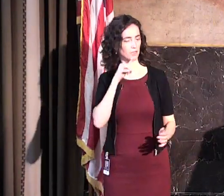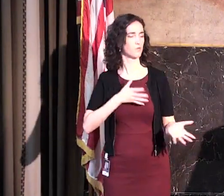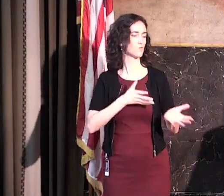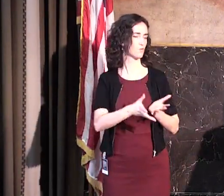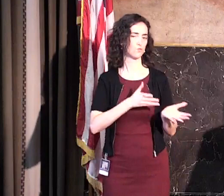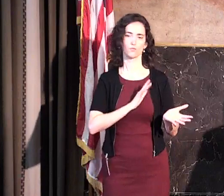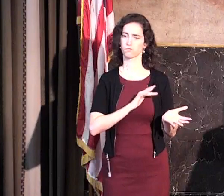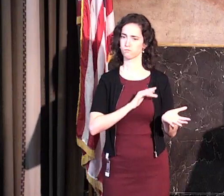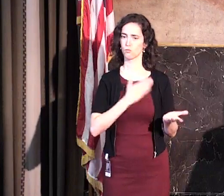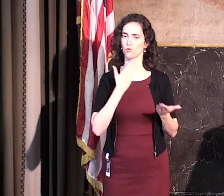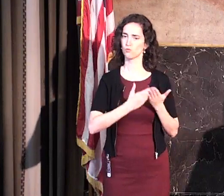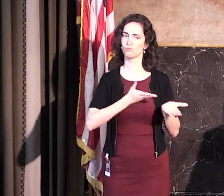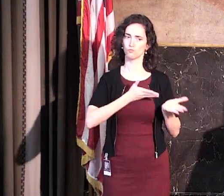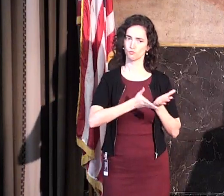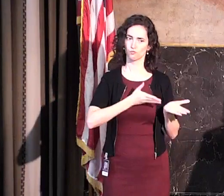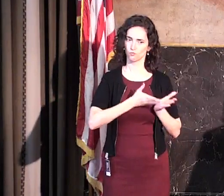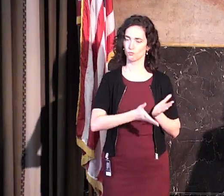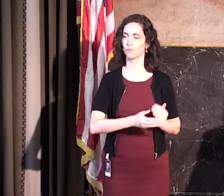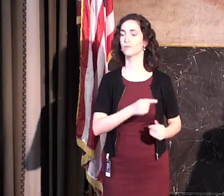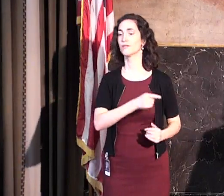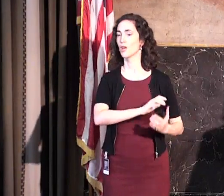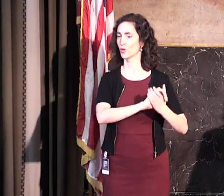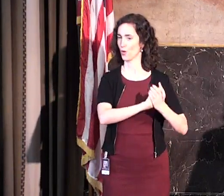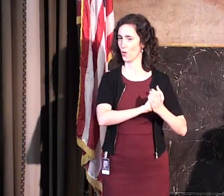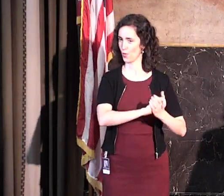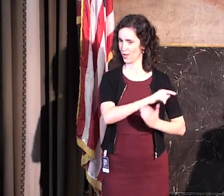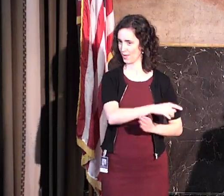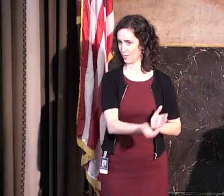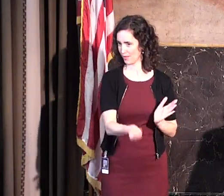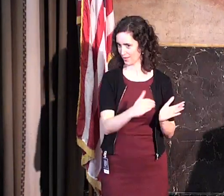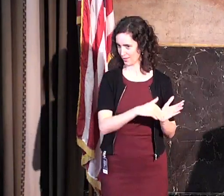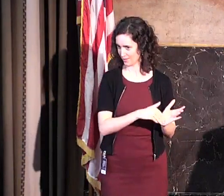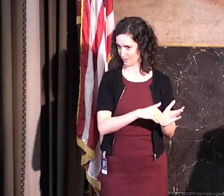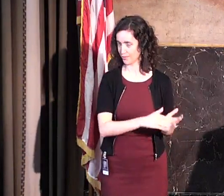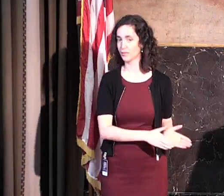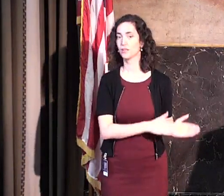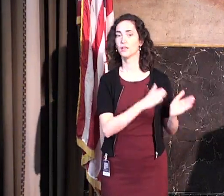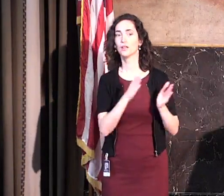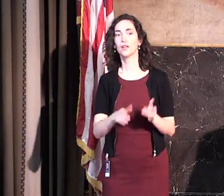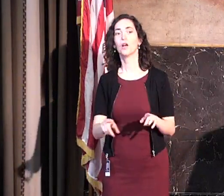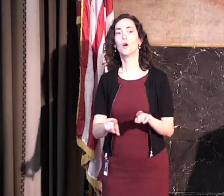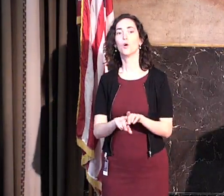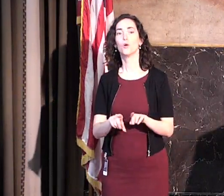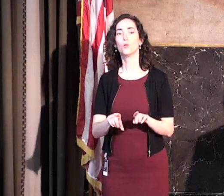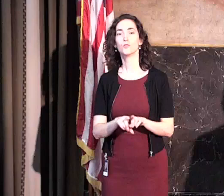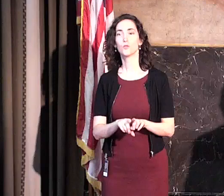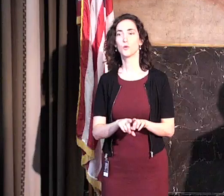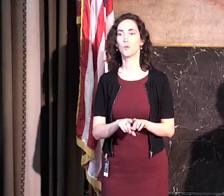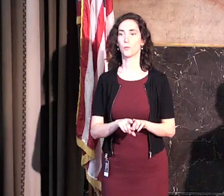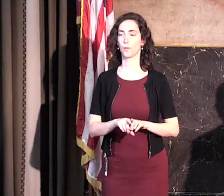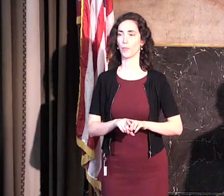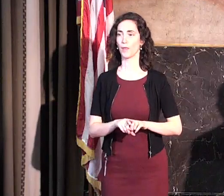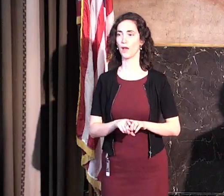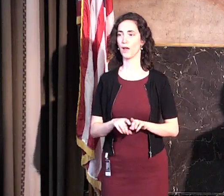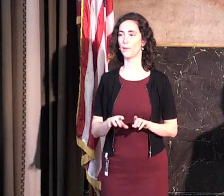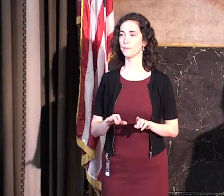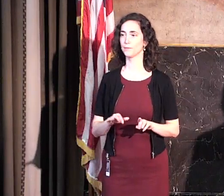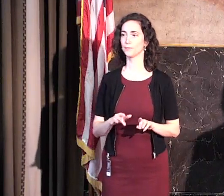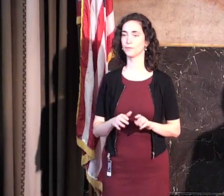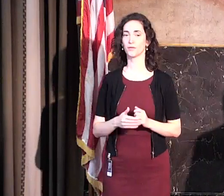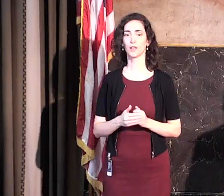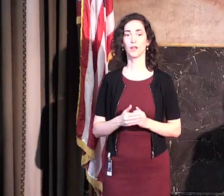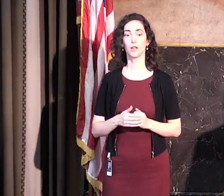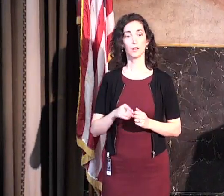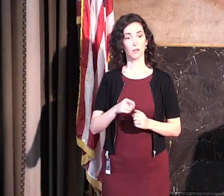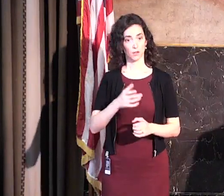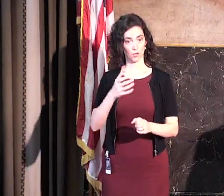him, and I wanted to congratulate him again on that. And I also want to congratulate him not just on